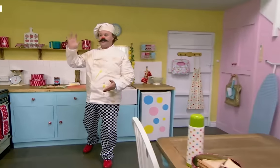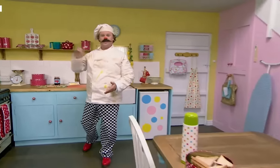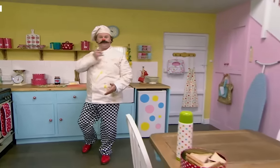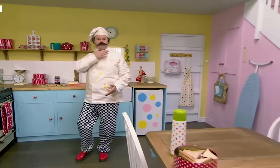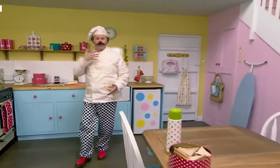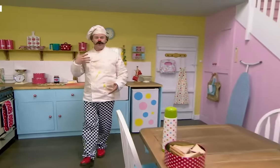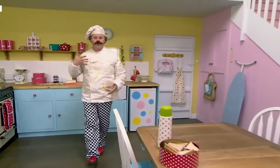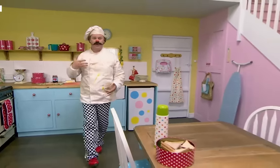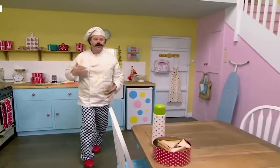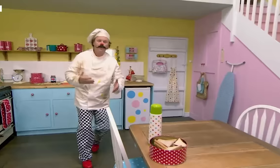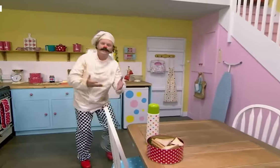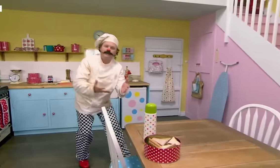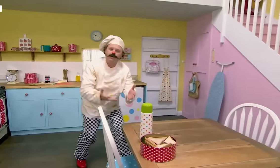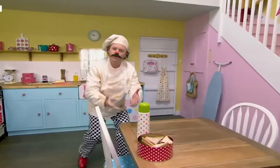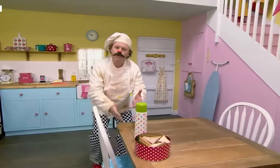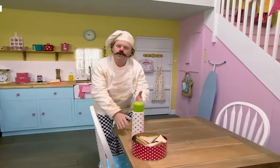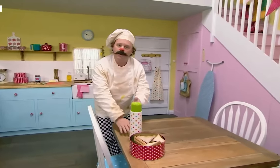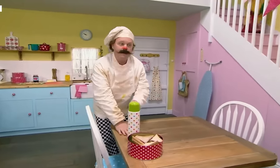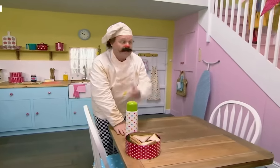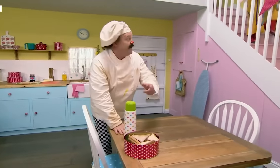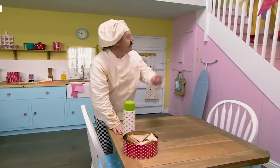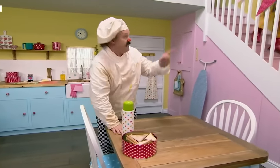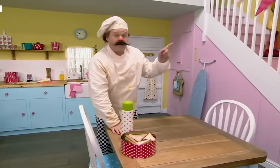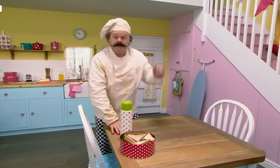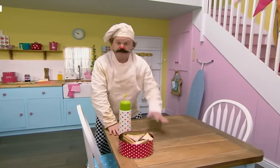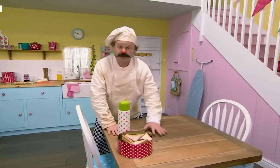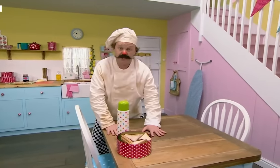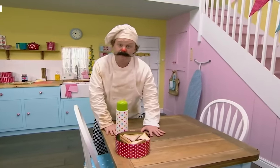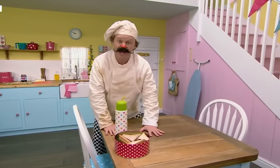the fruit. What am I going to do? And here comes Monsieur Tumble.